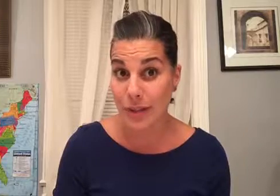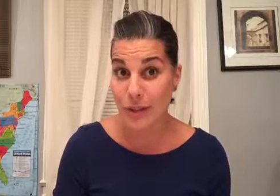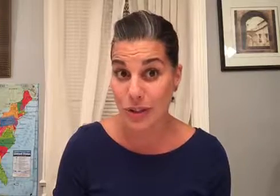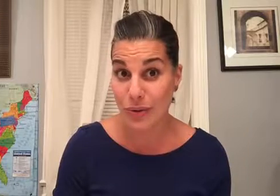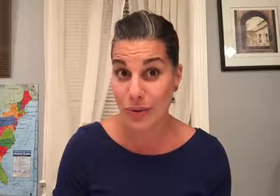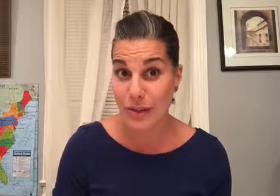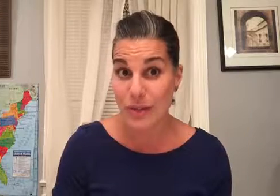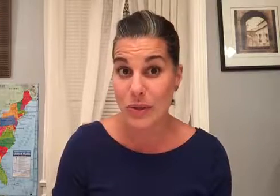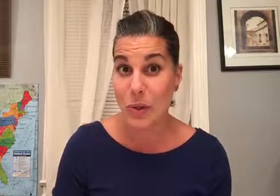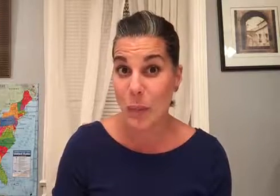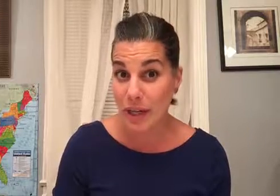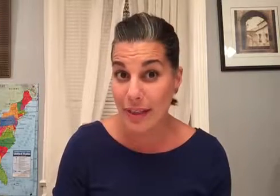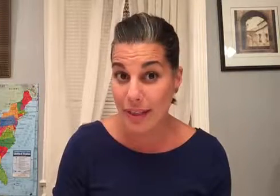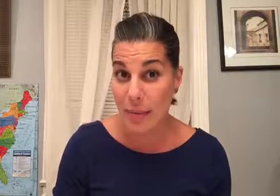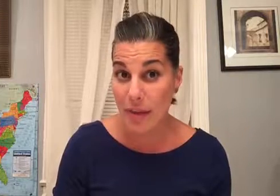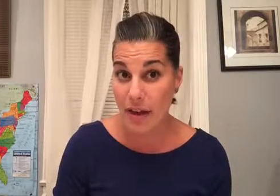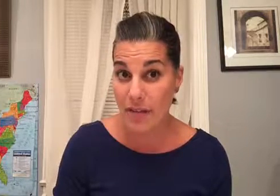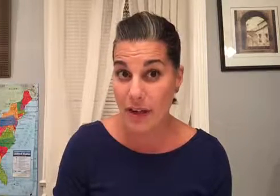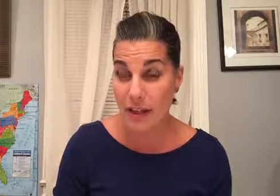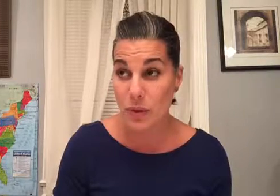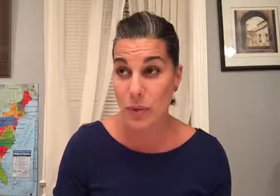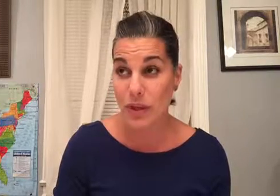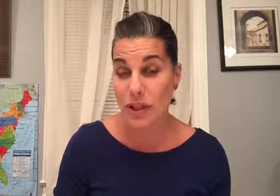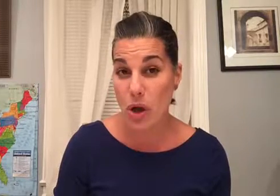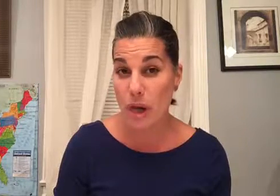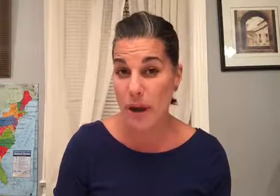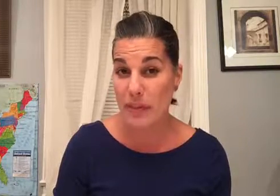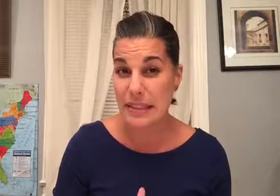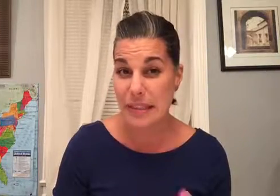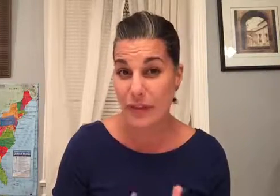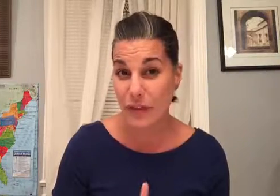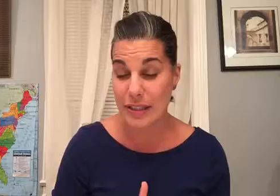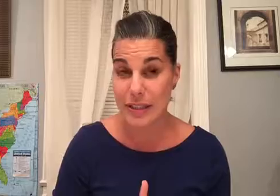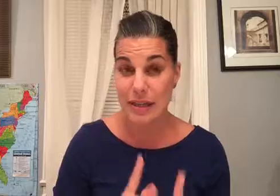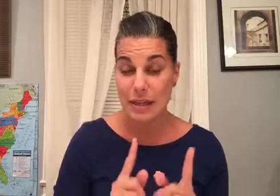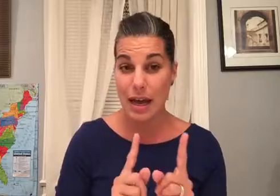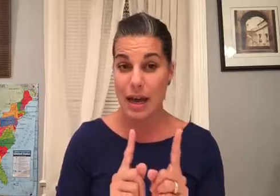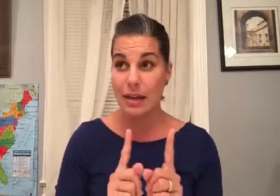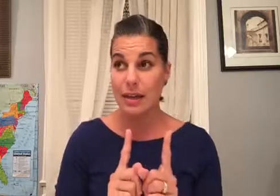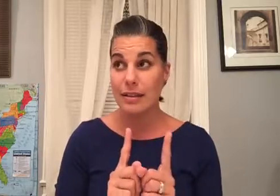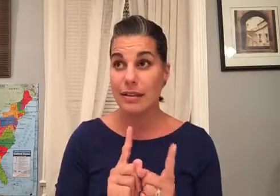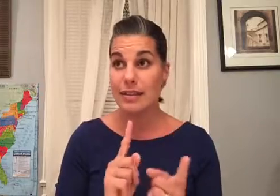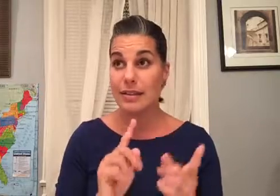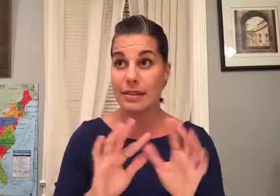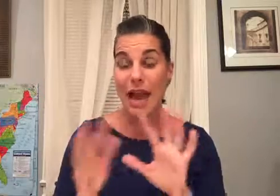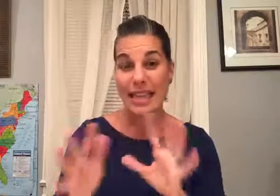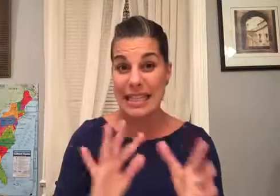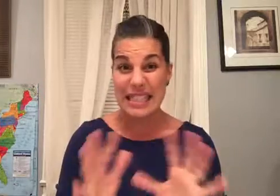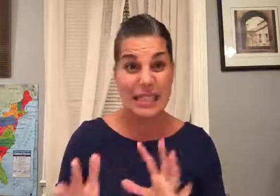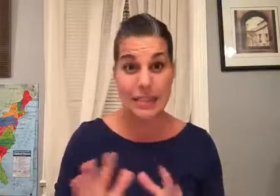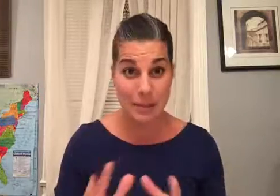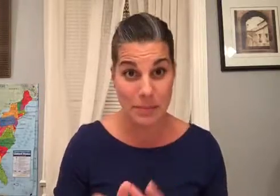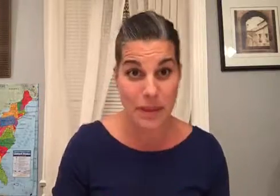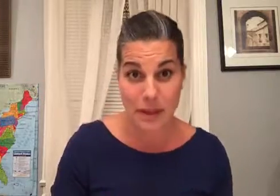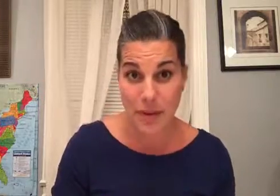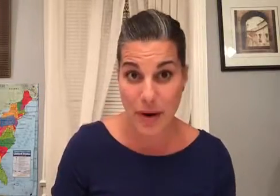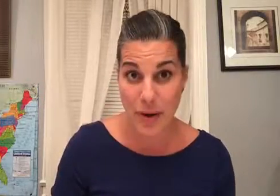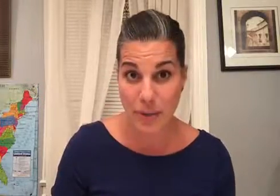Language too. So I want you to think about that for next week. We're going to talk about the different signing systems that are out